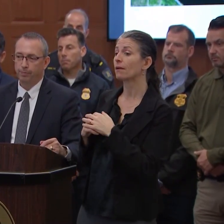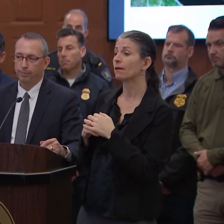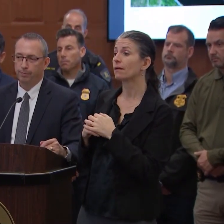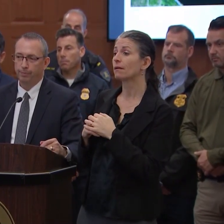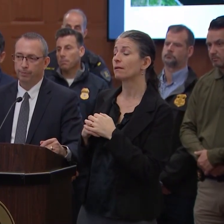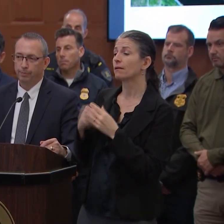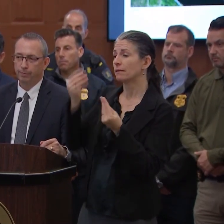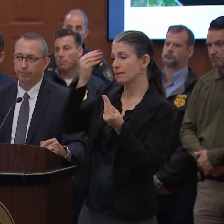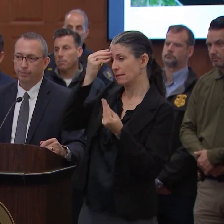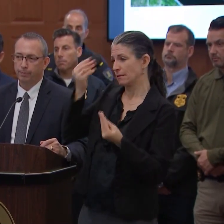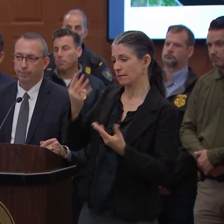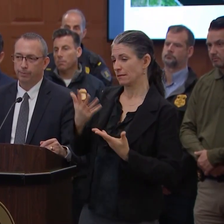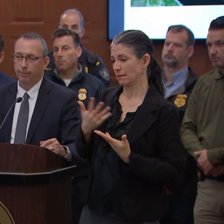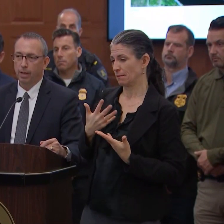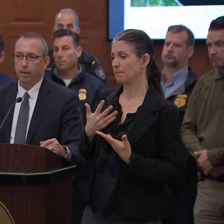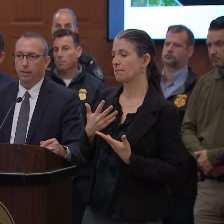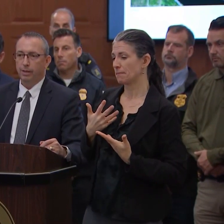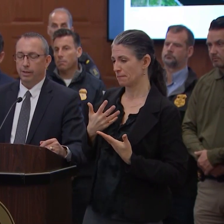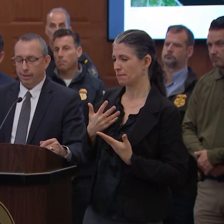playing cornhole at the bar?